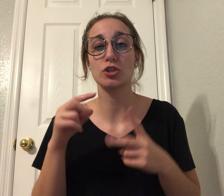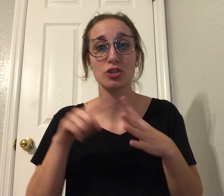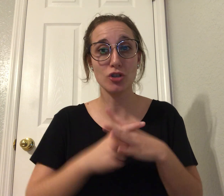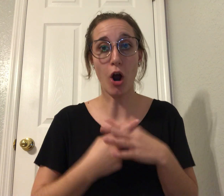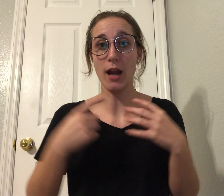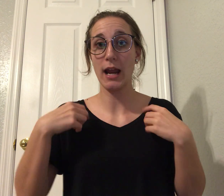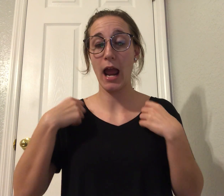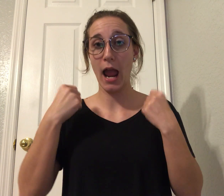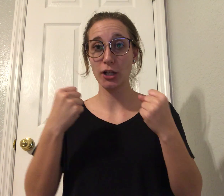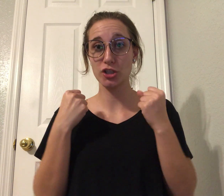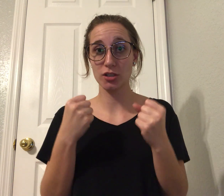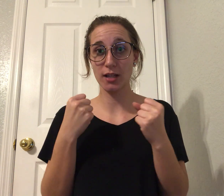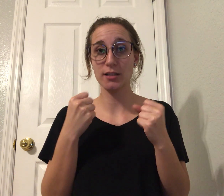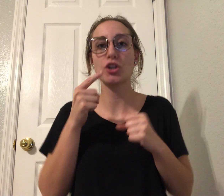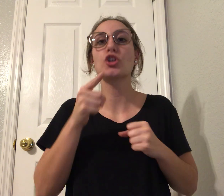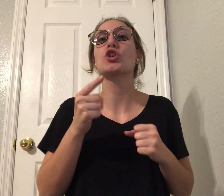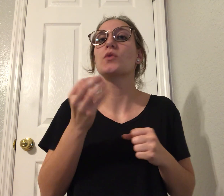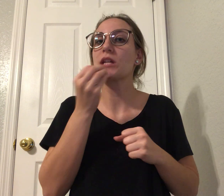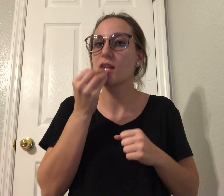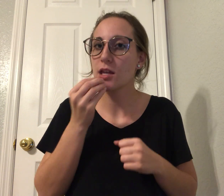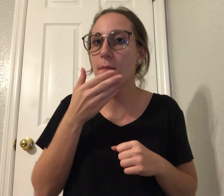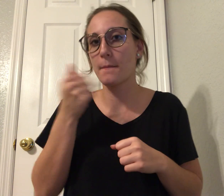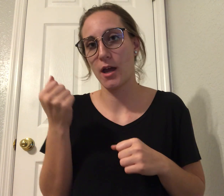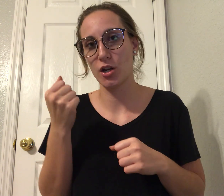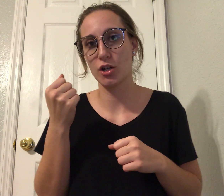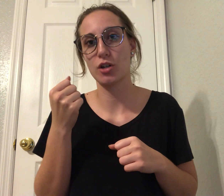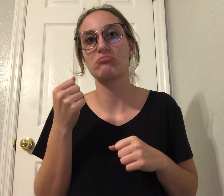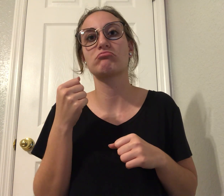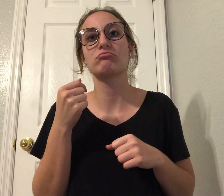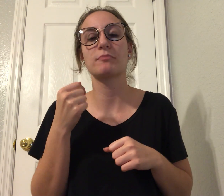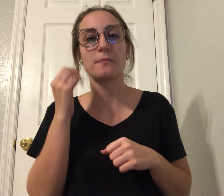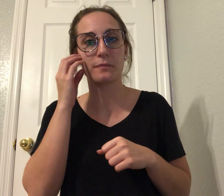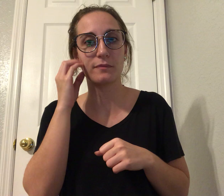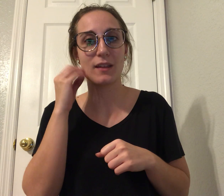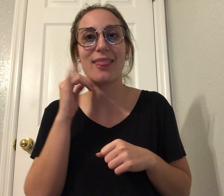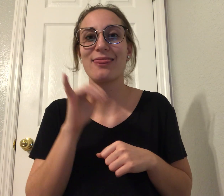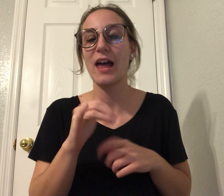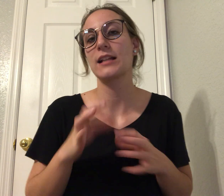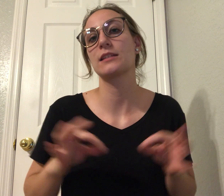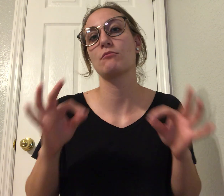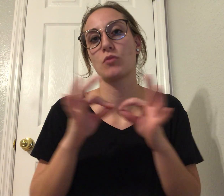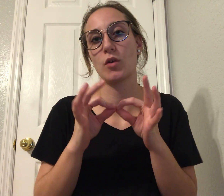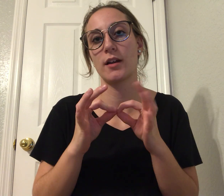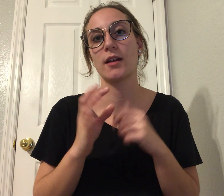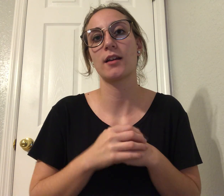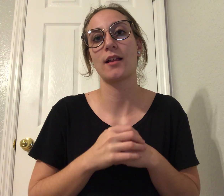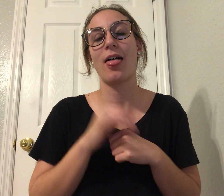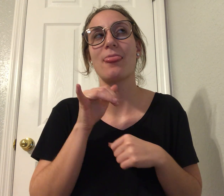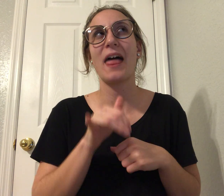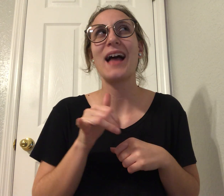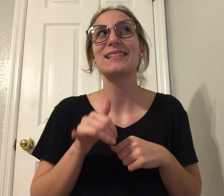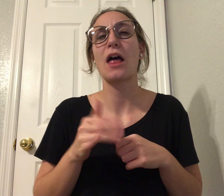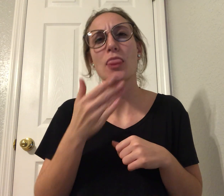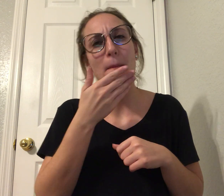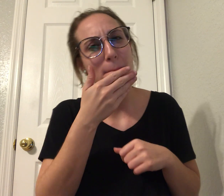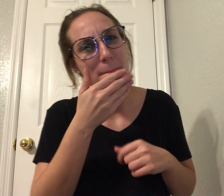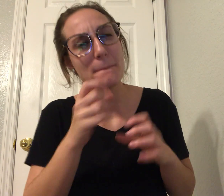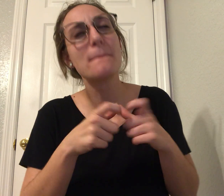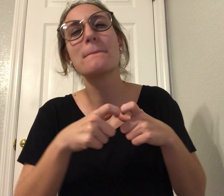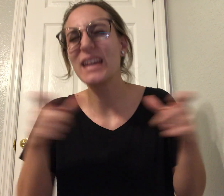connected. And that is the fatal flaw with so many articles and so many products and people that are out